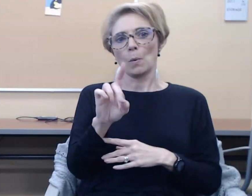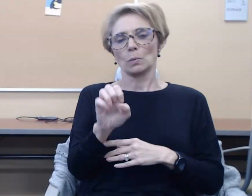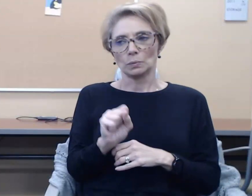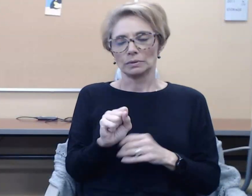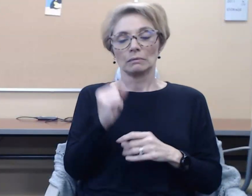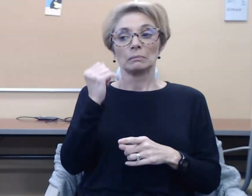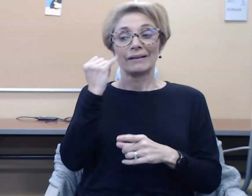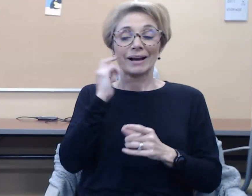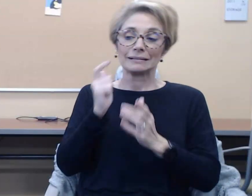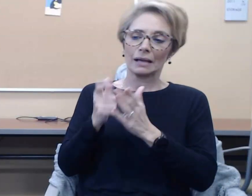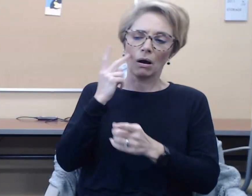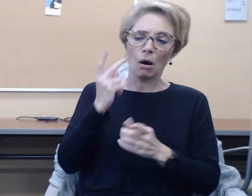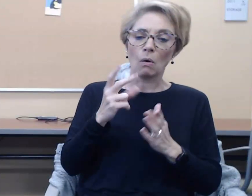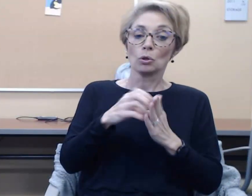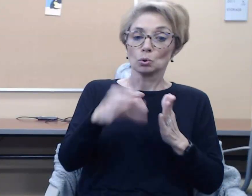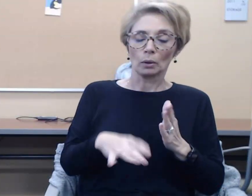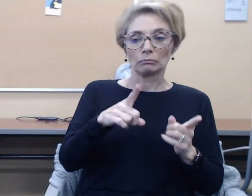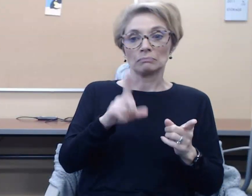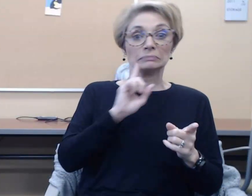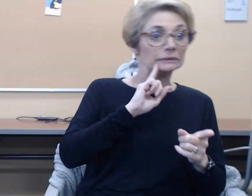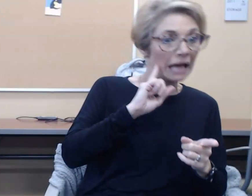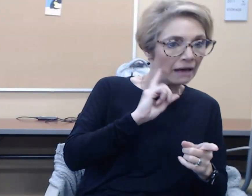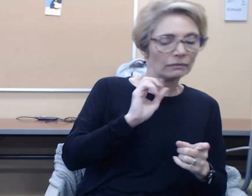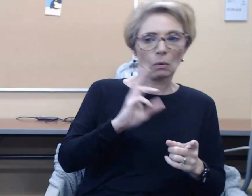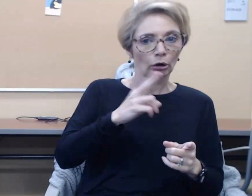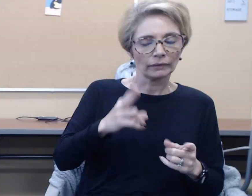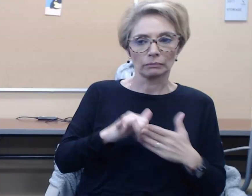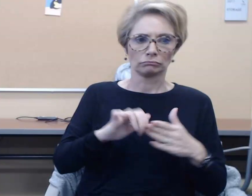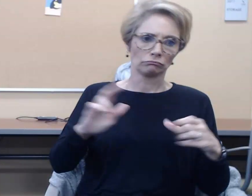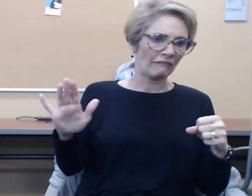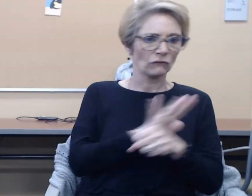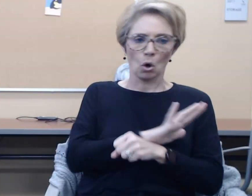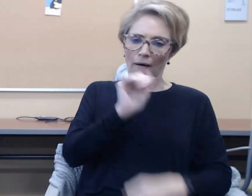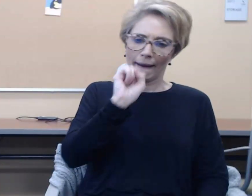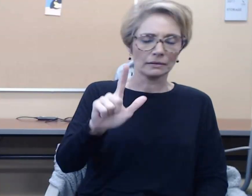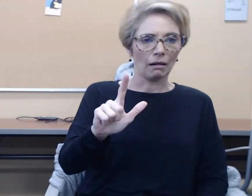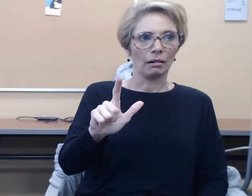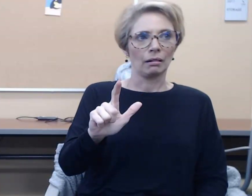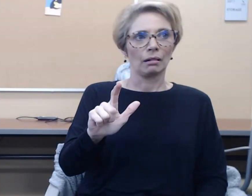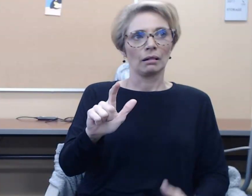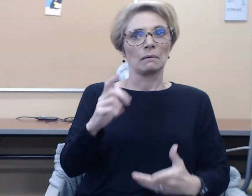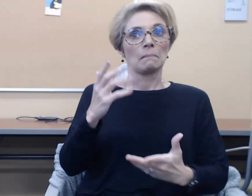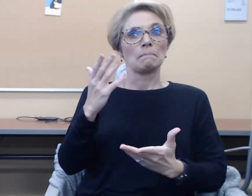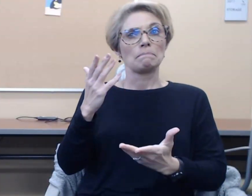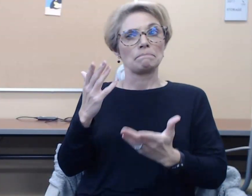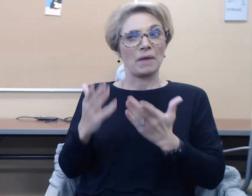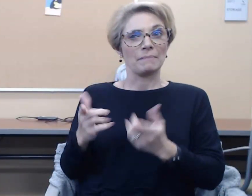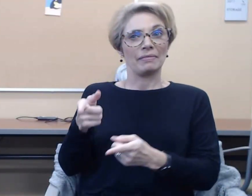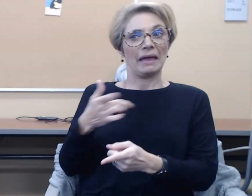is deaf or hard of hearing in a mainstream setting and they only use ASL, maybe they tend to experience a stronger